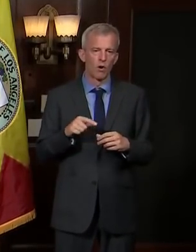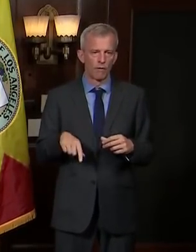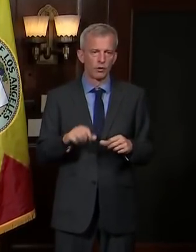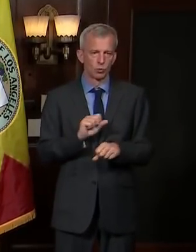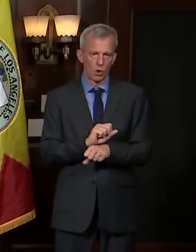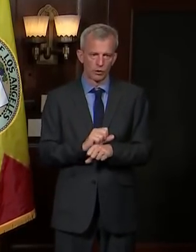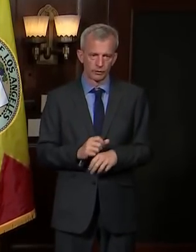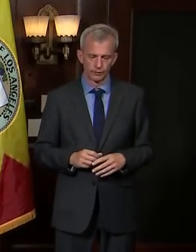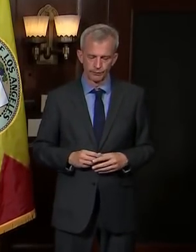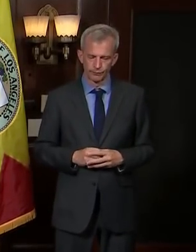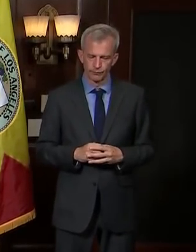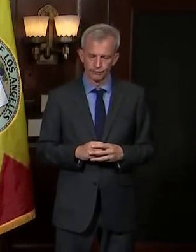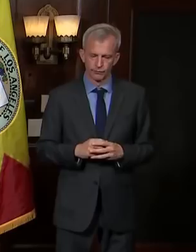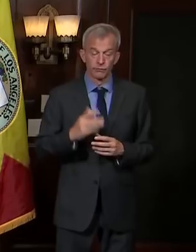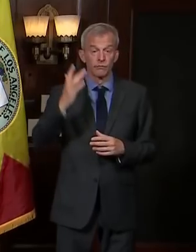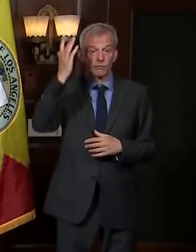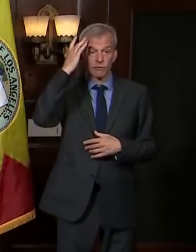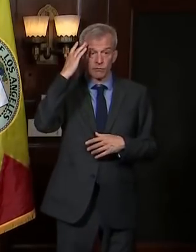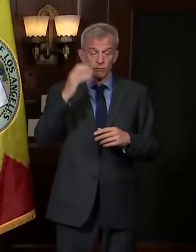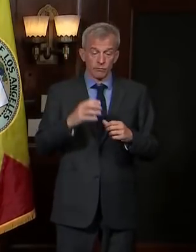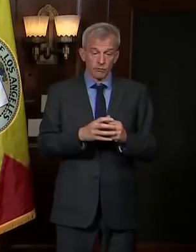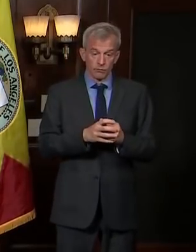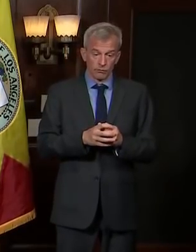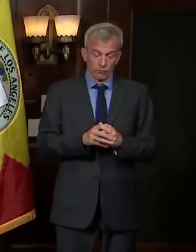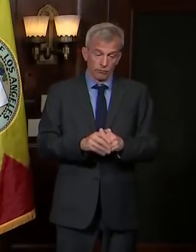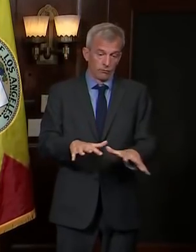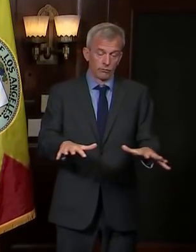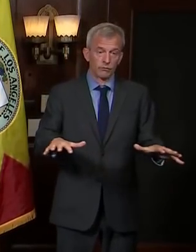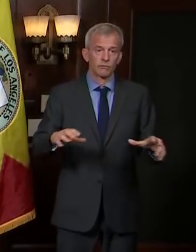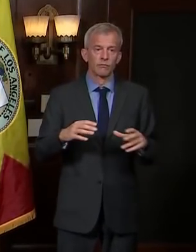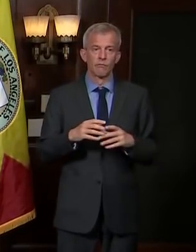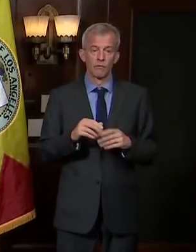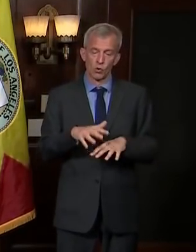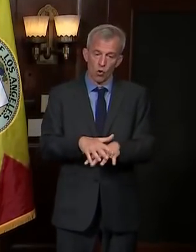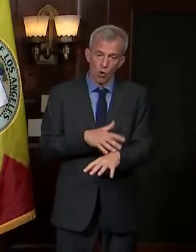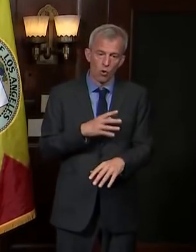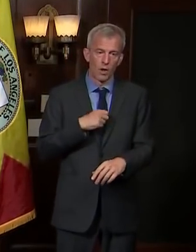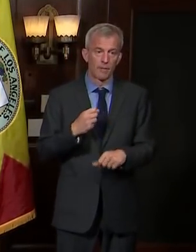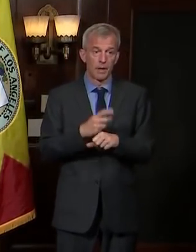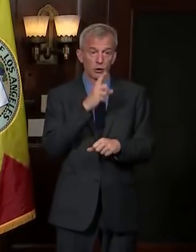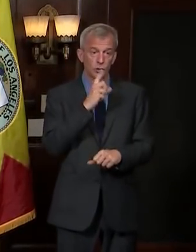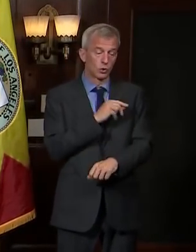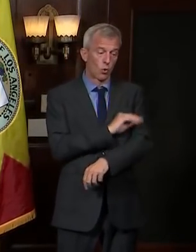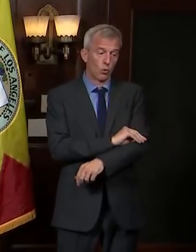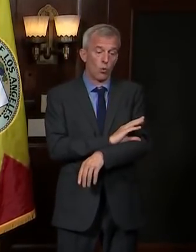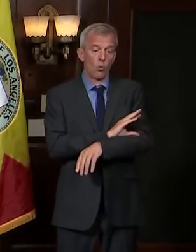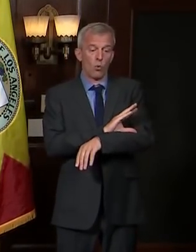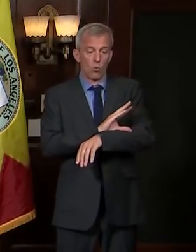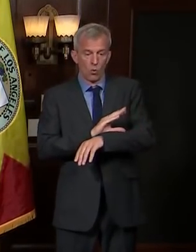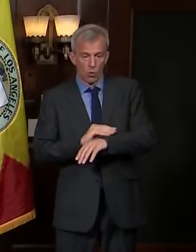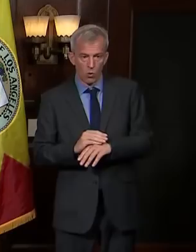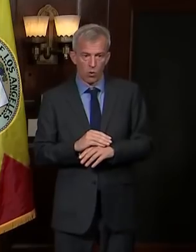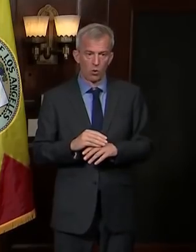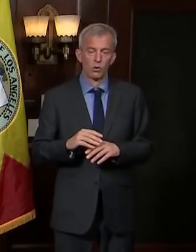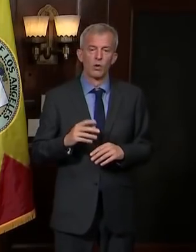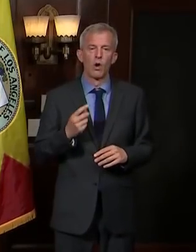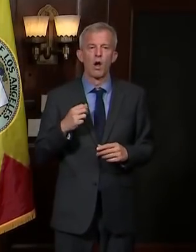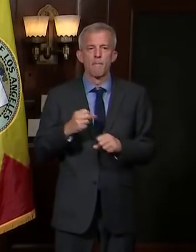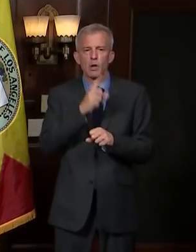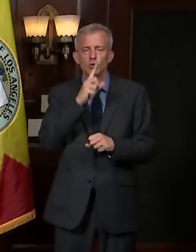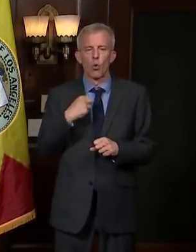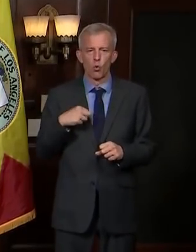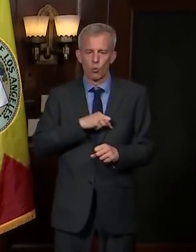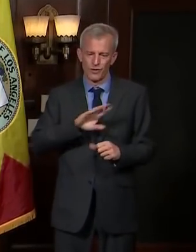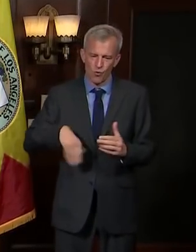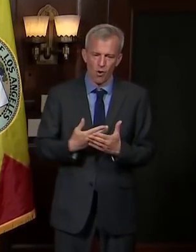Slowing the spread of this virus and flattening the curve on new infections demands that we all do our part. And that's the bottom